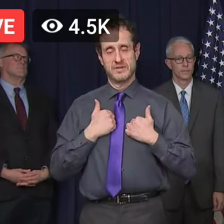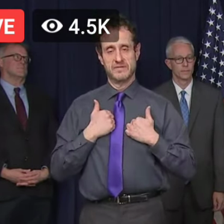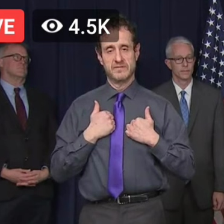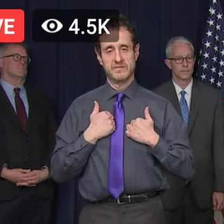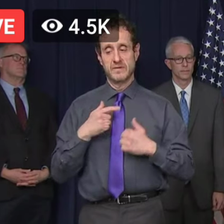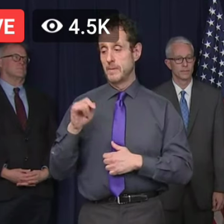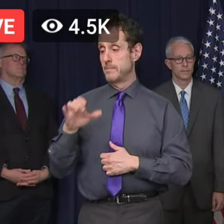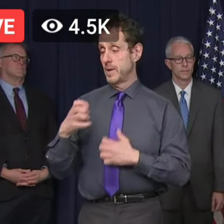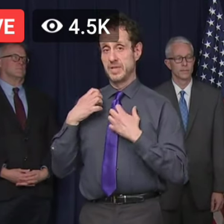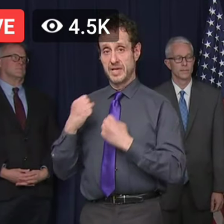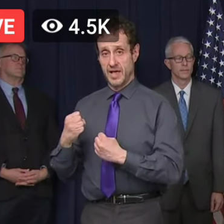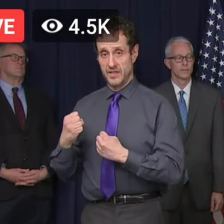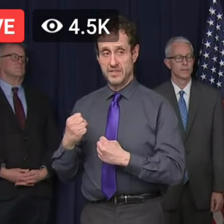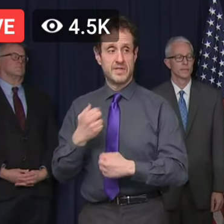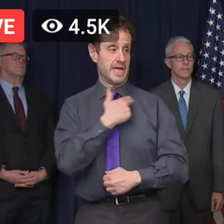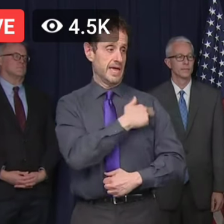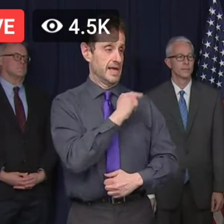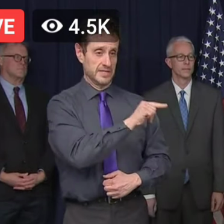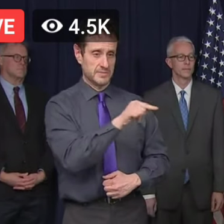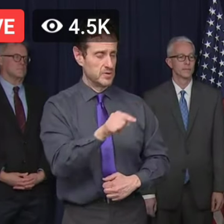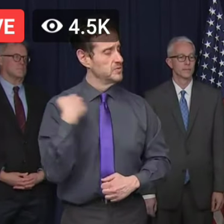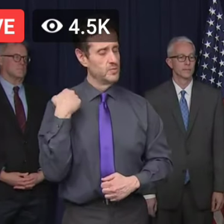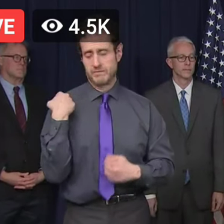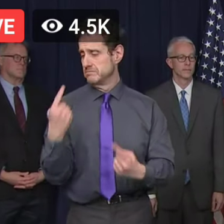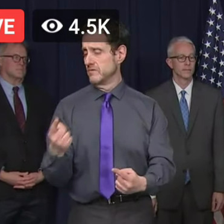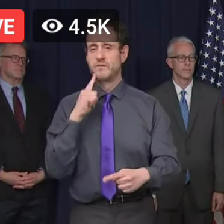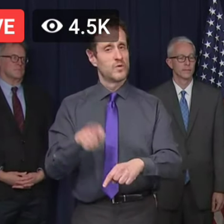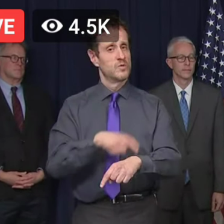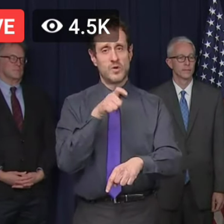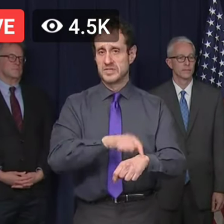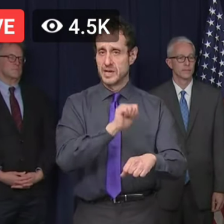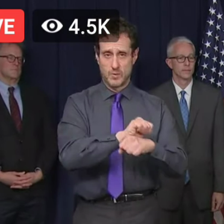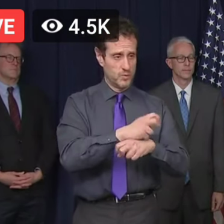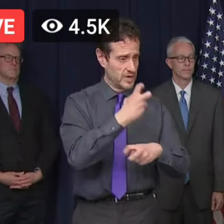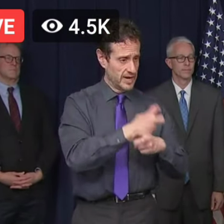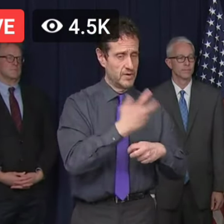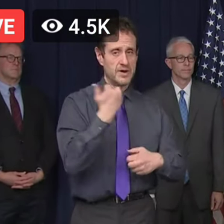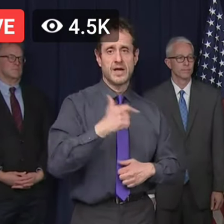Public health and hospitals have been working hard for a long time, and now it's your turn to do your part.